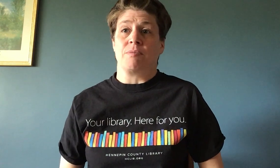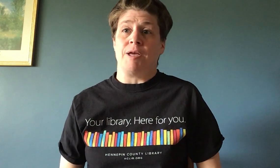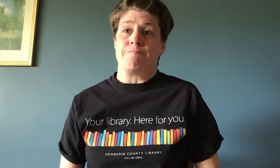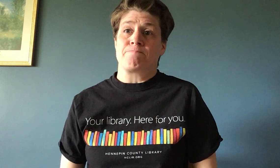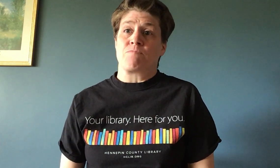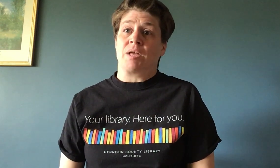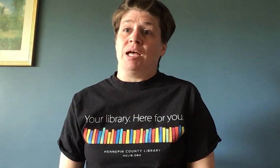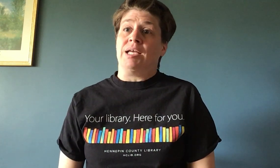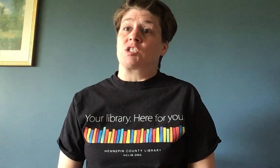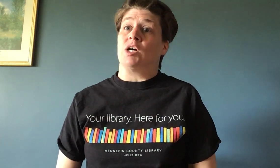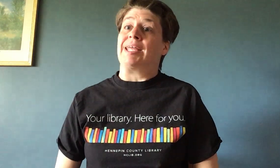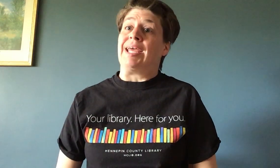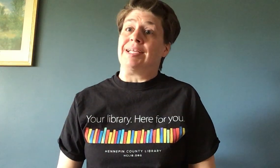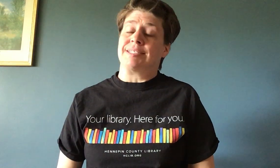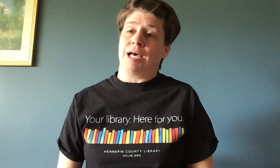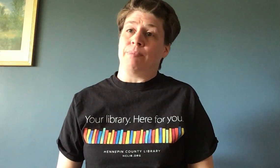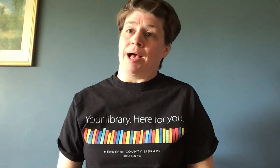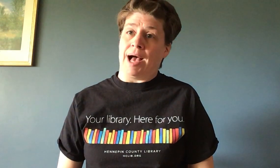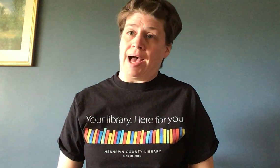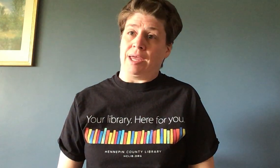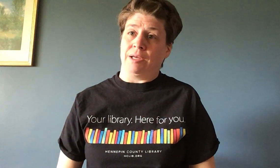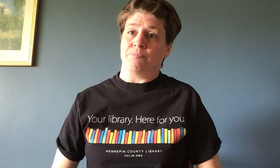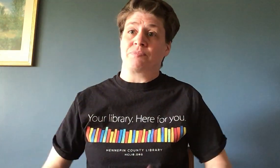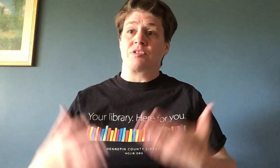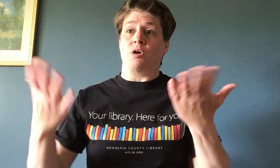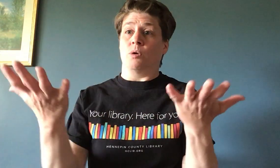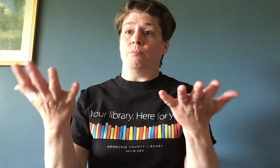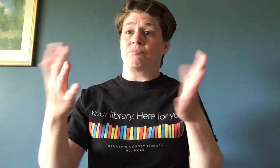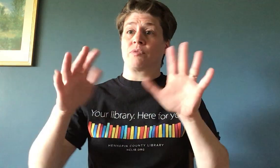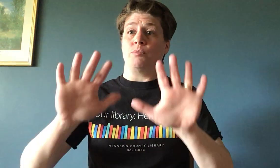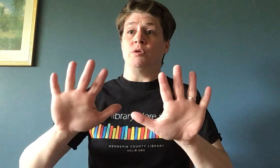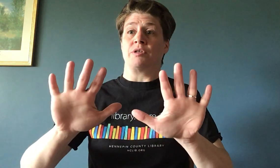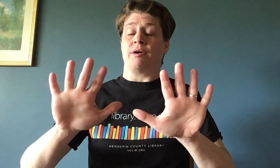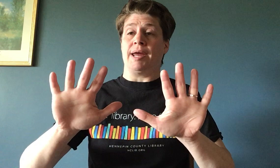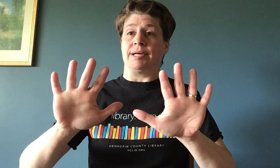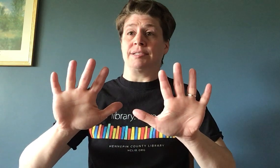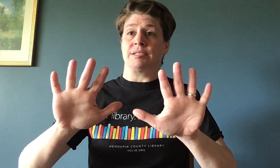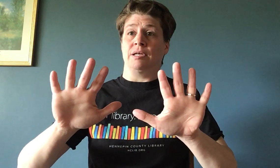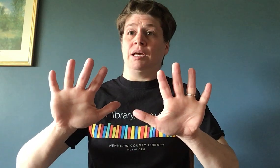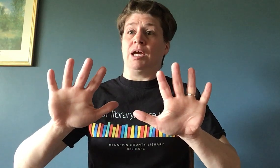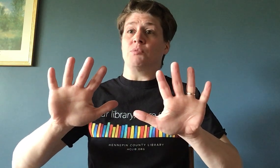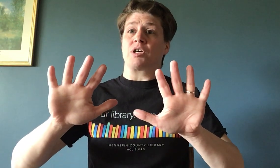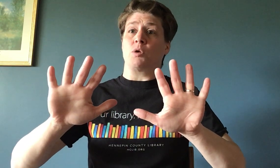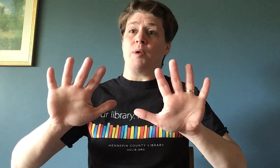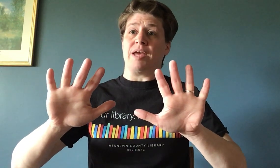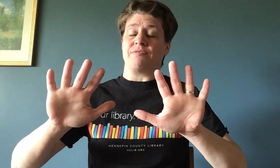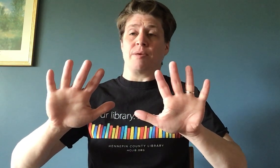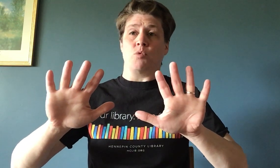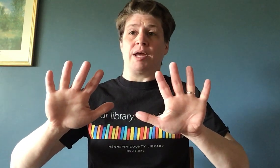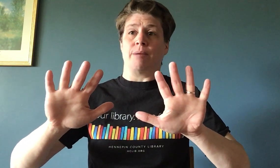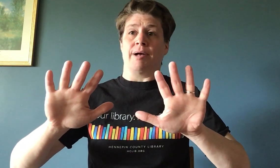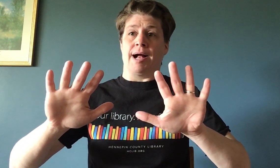me. It's called Hands Up High. So we use our hands and we're going to wave them way up high.